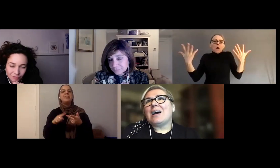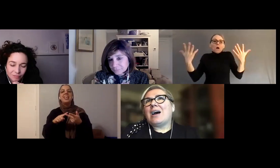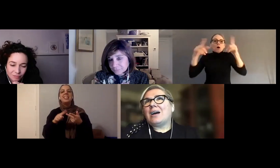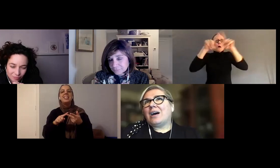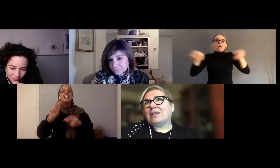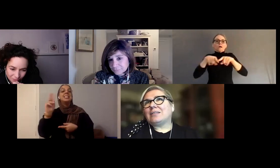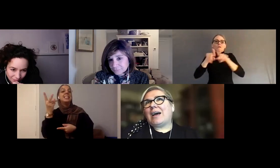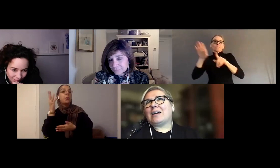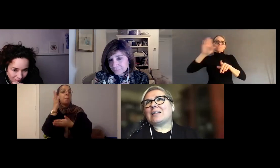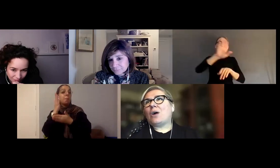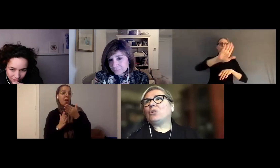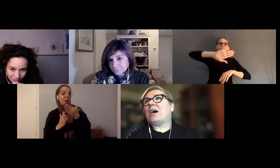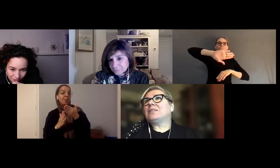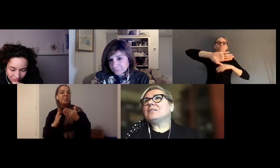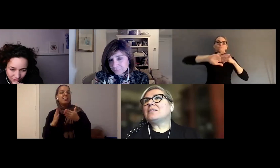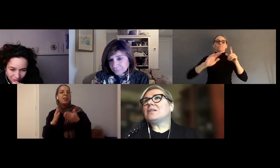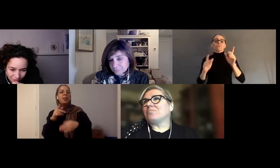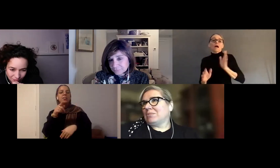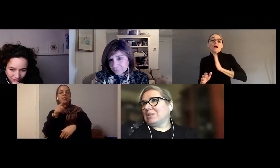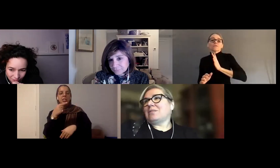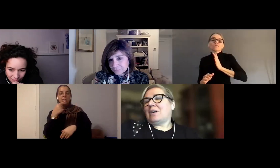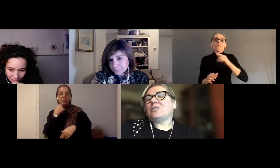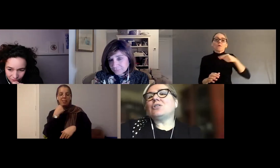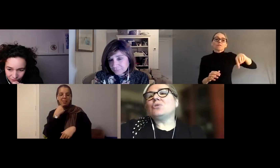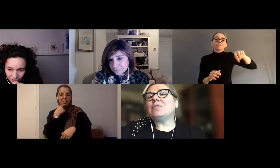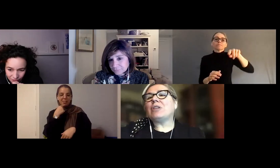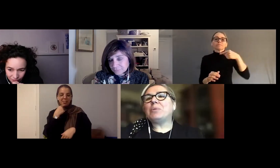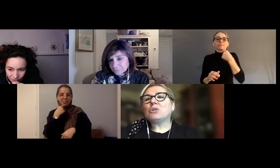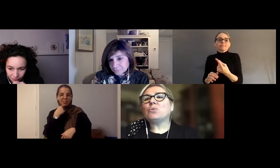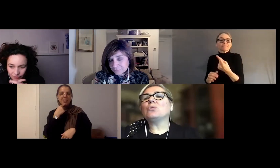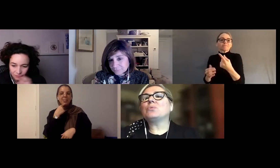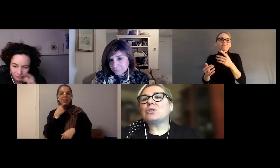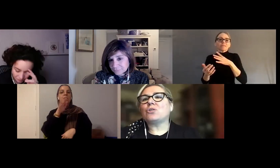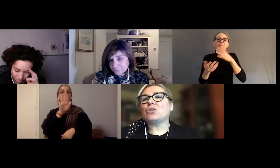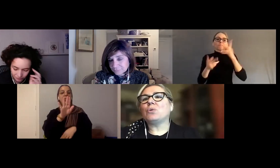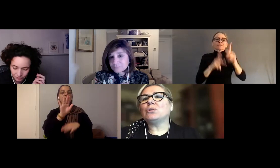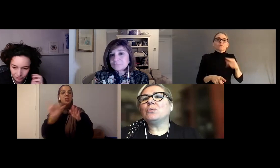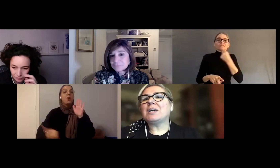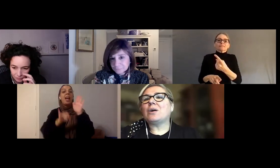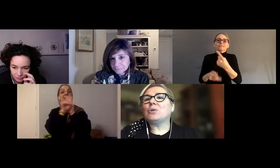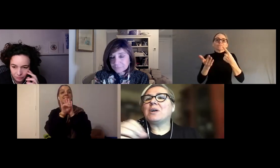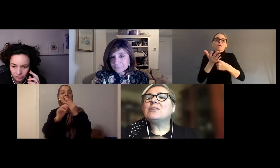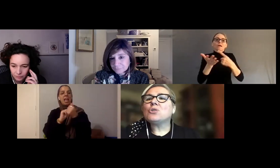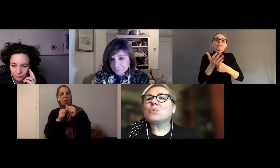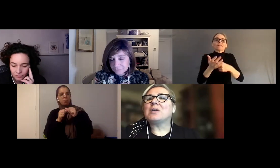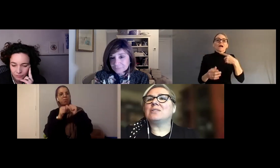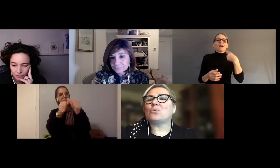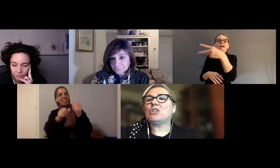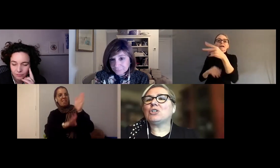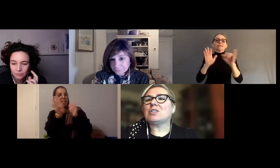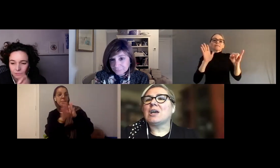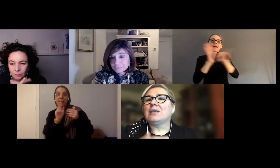as how your identity continued developing through the research you were doing, and how you were answering